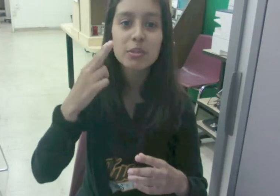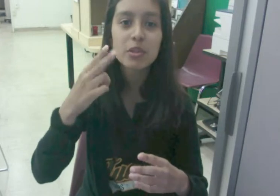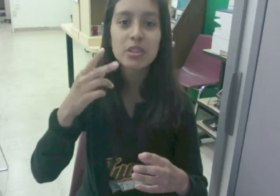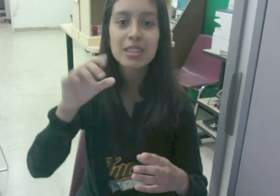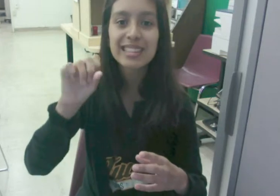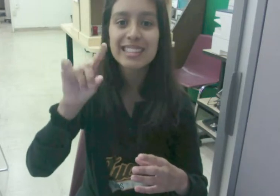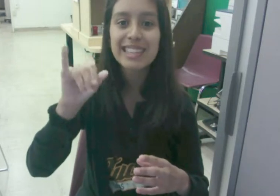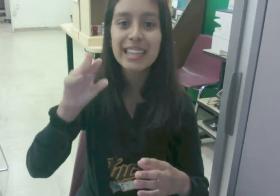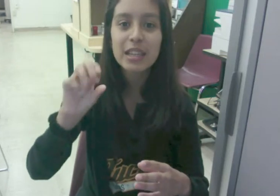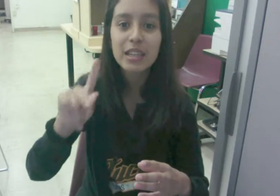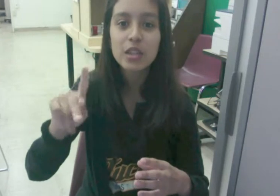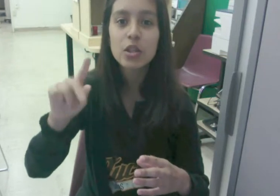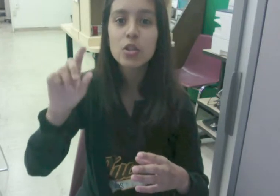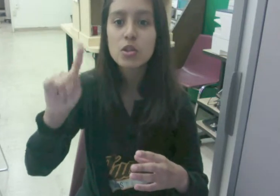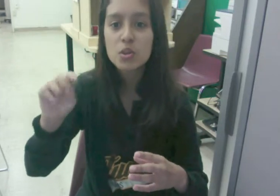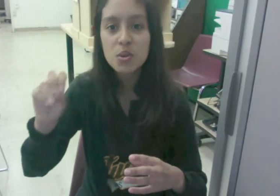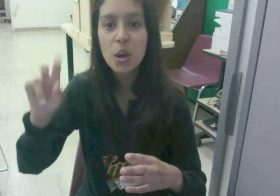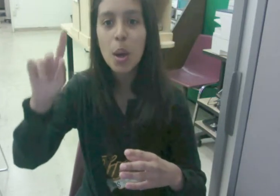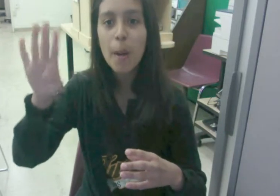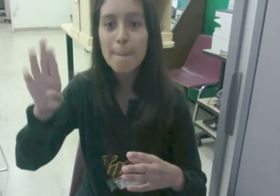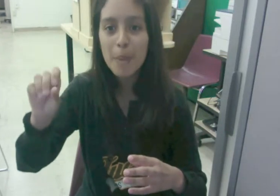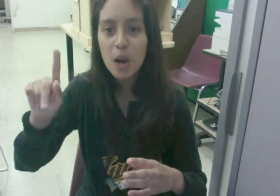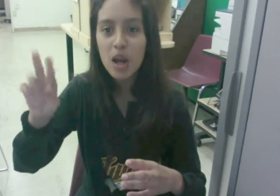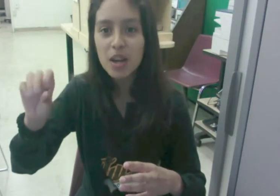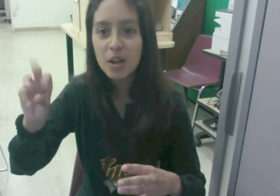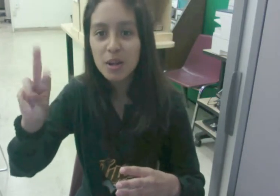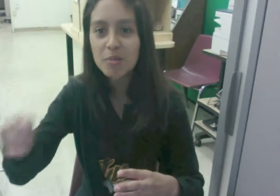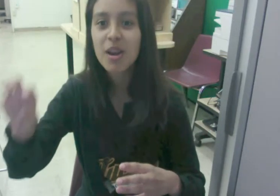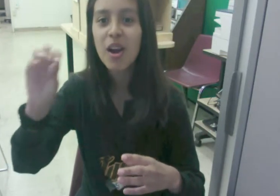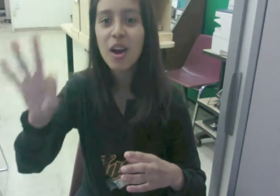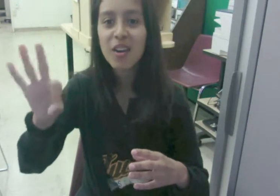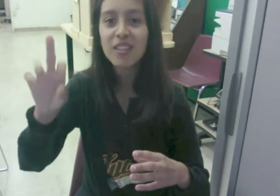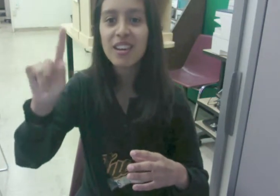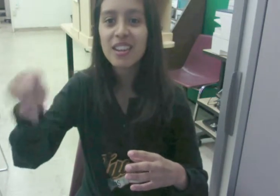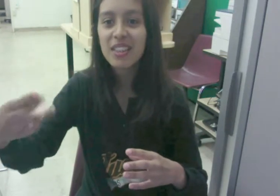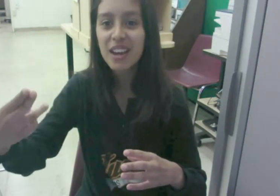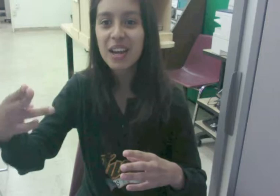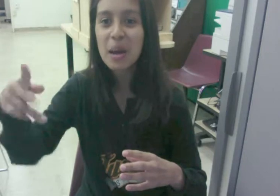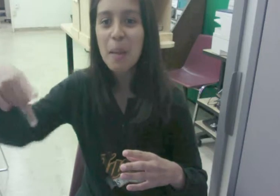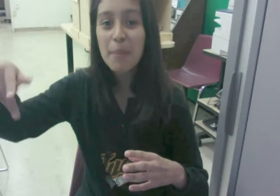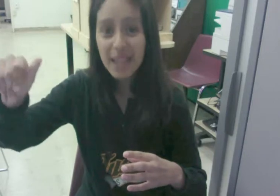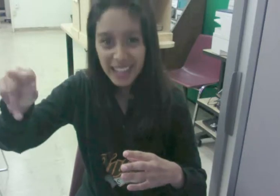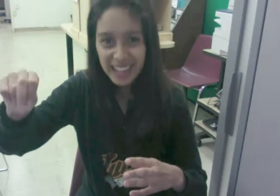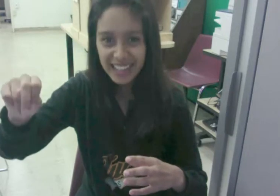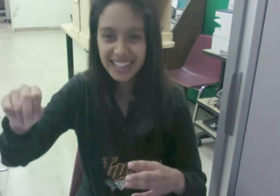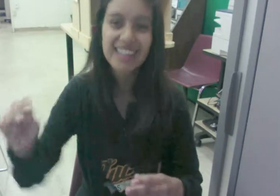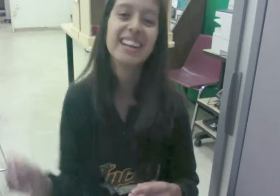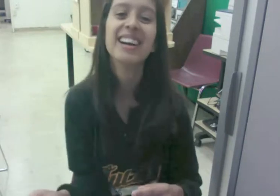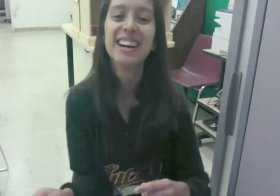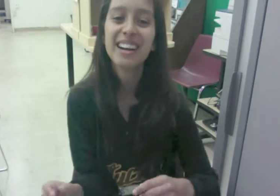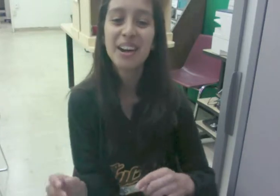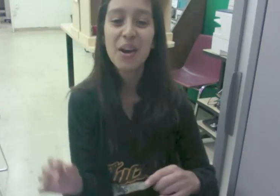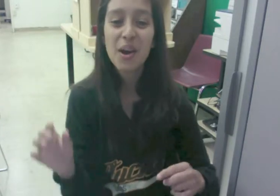Then you put the vegetables into the pan and cook them for a few minutes so they're slightly crisp and brown.